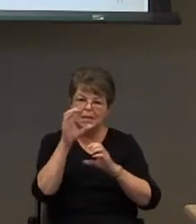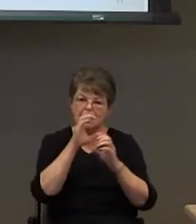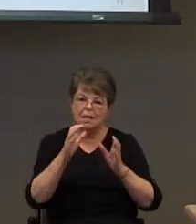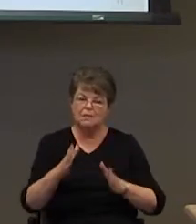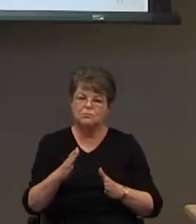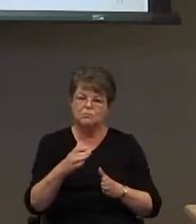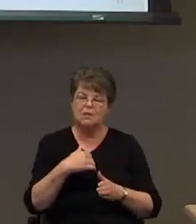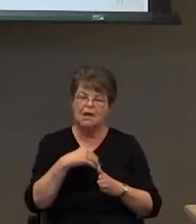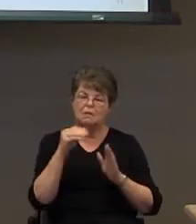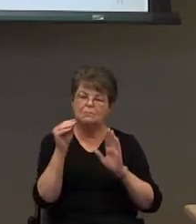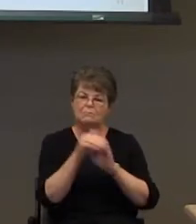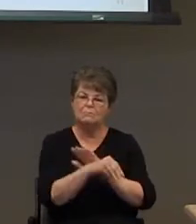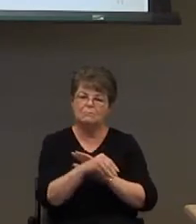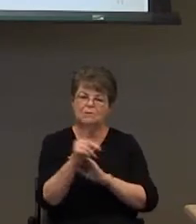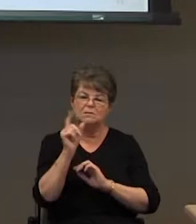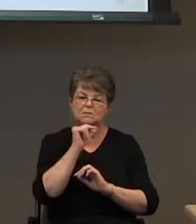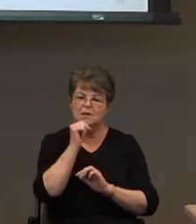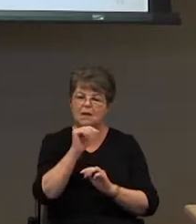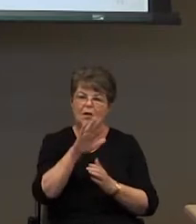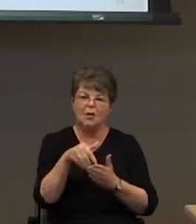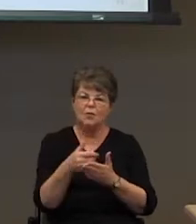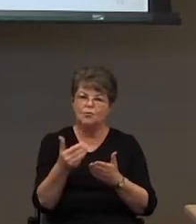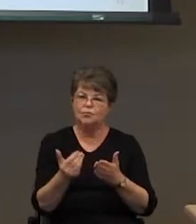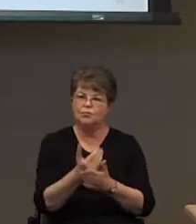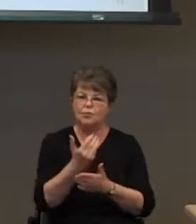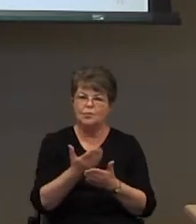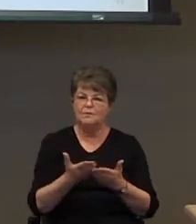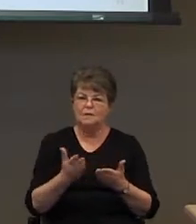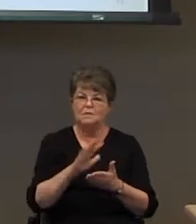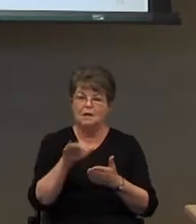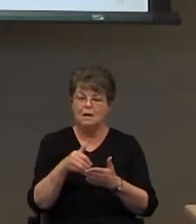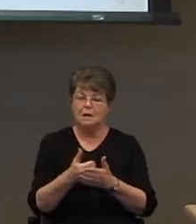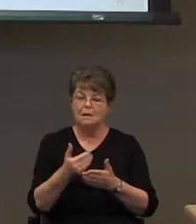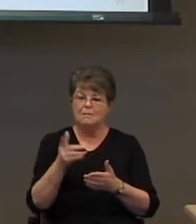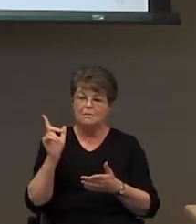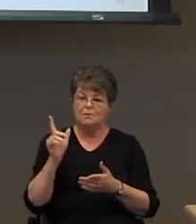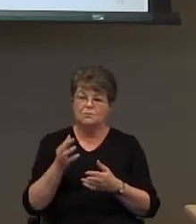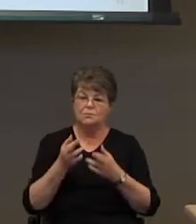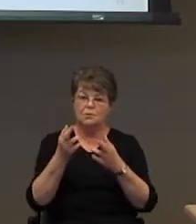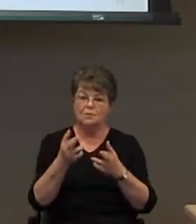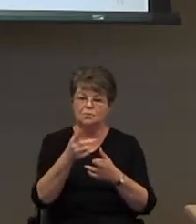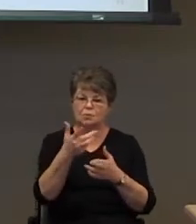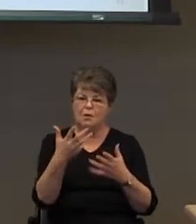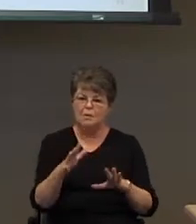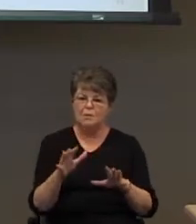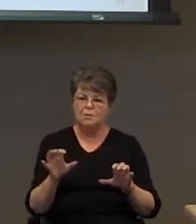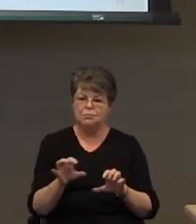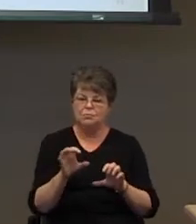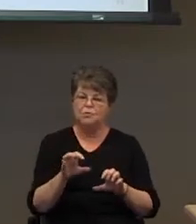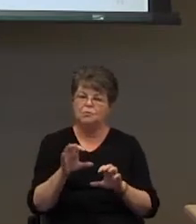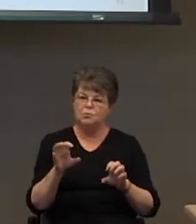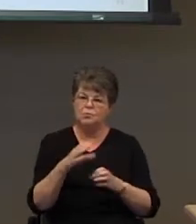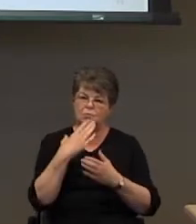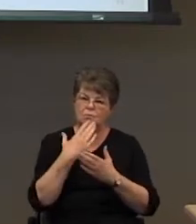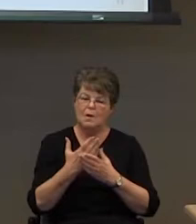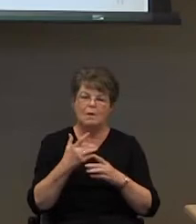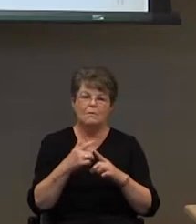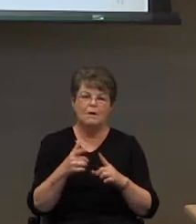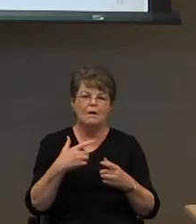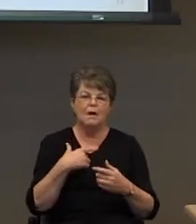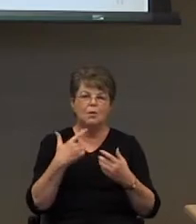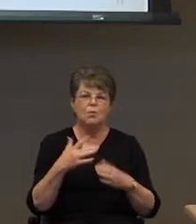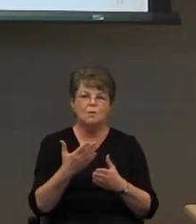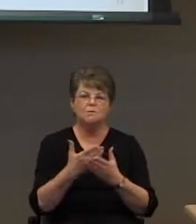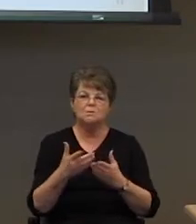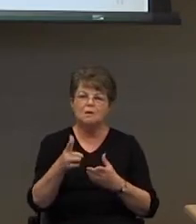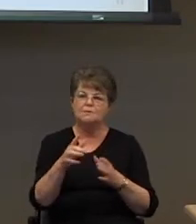here strictly to say, this is not all new stuff. A lot of these recommendations are things that you're already doing and doing quite well, but I don't want the